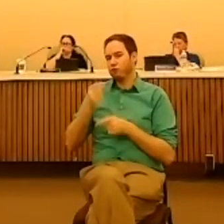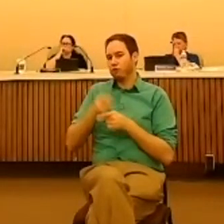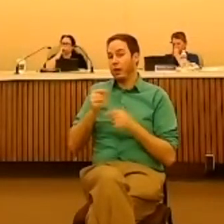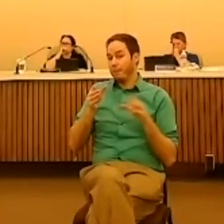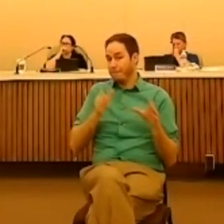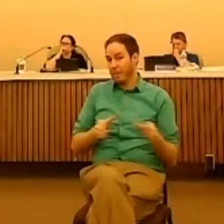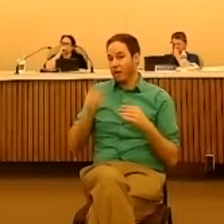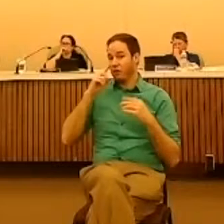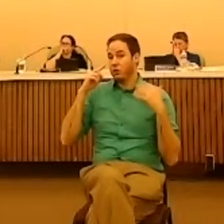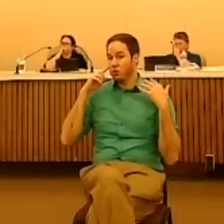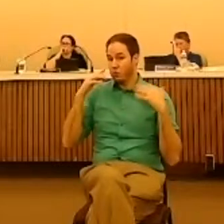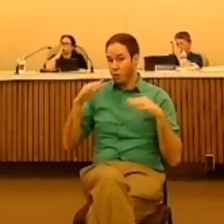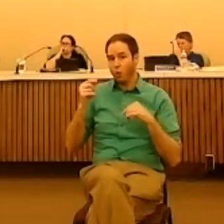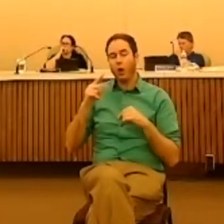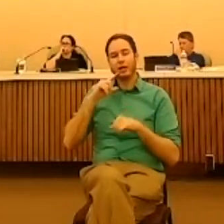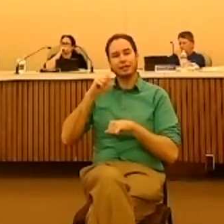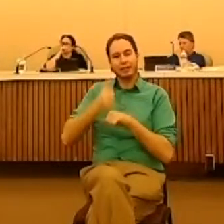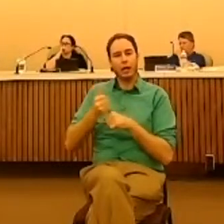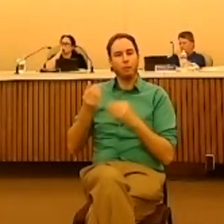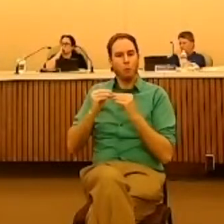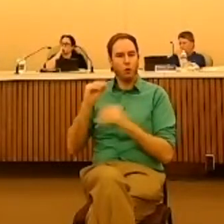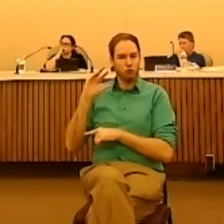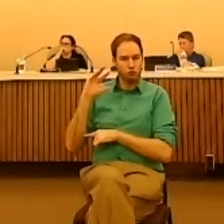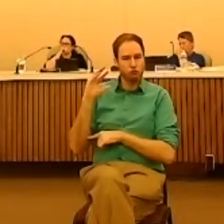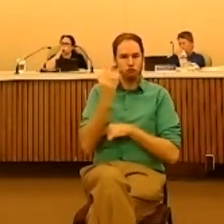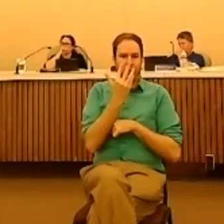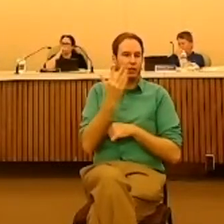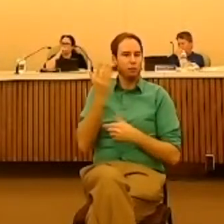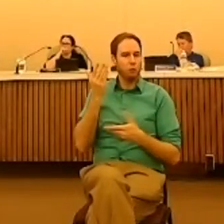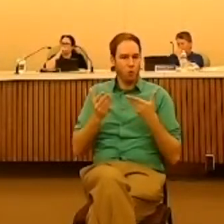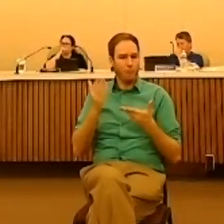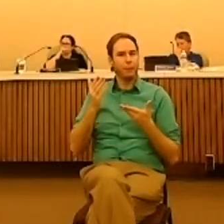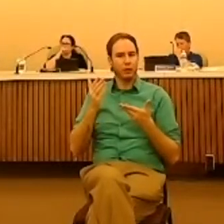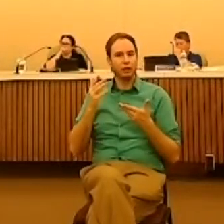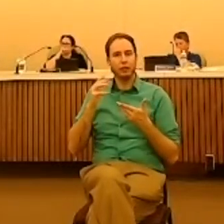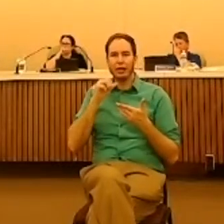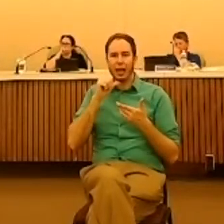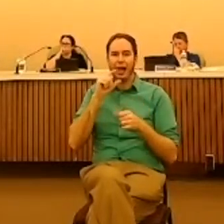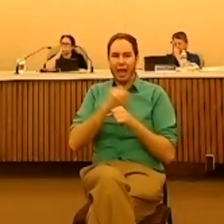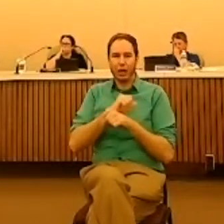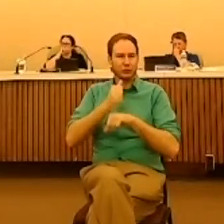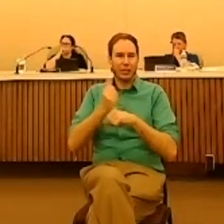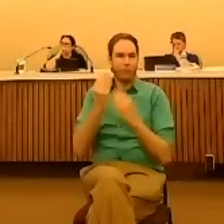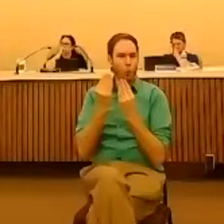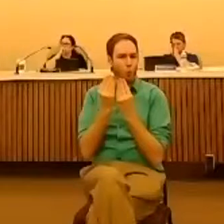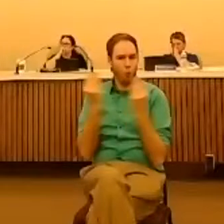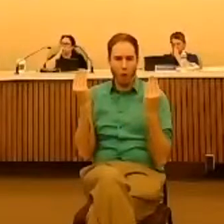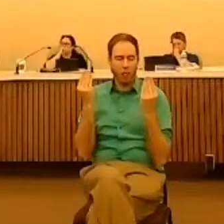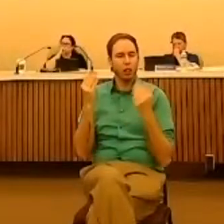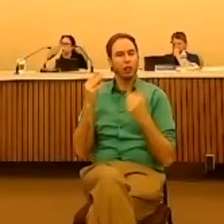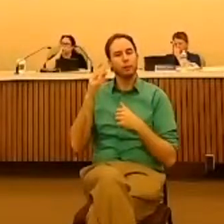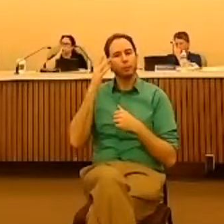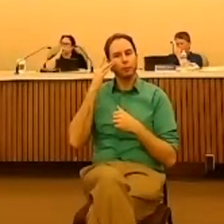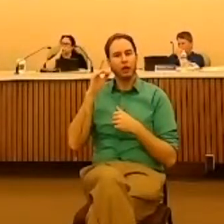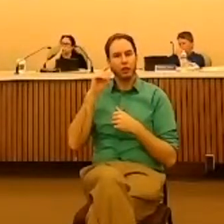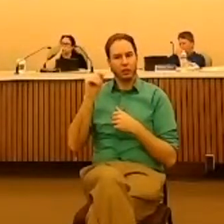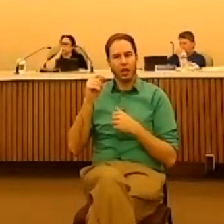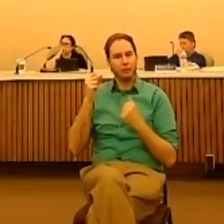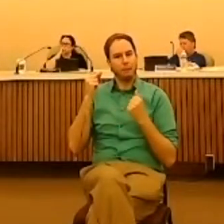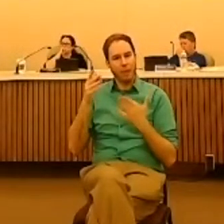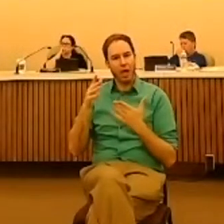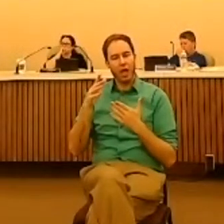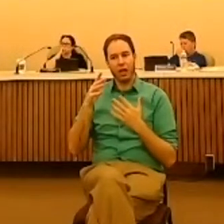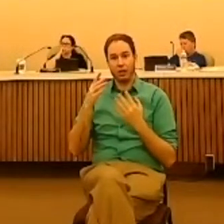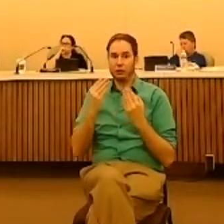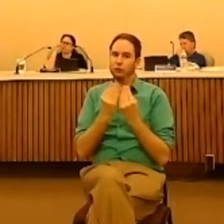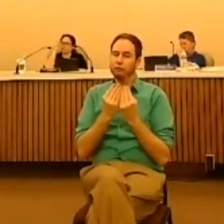plan is more of a tree type situation than actually a sound barrier. The footage there's a lot of